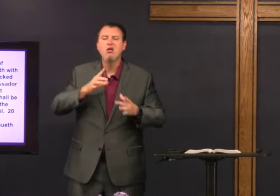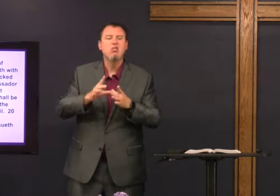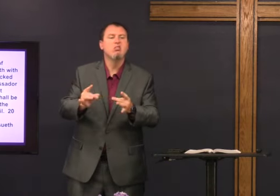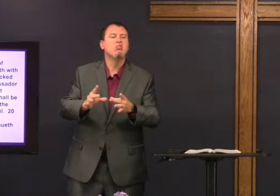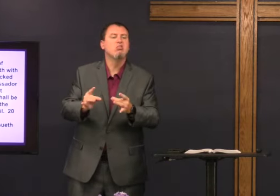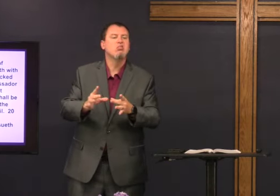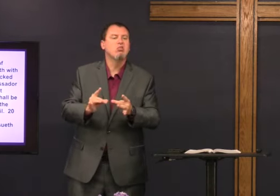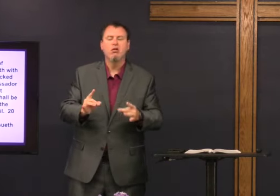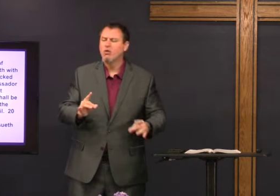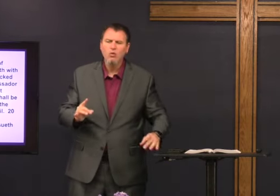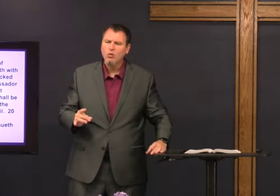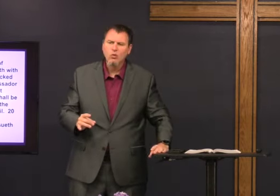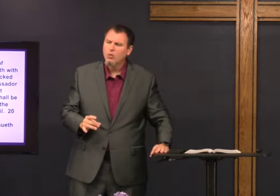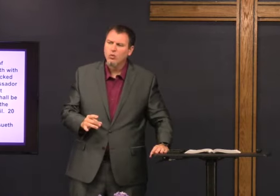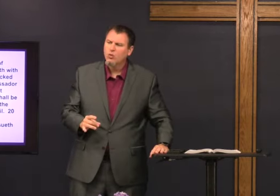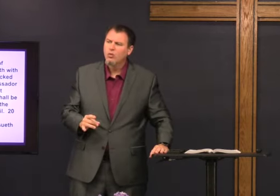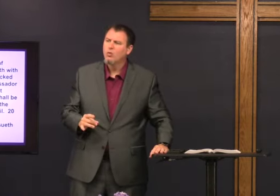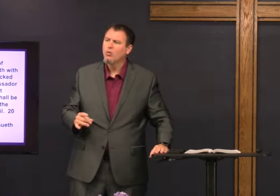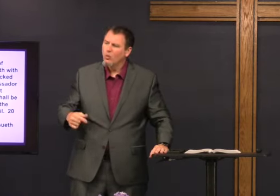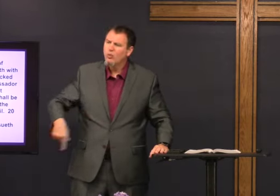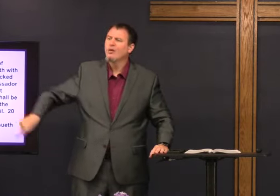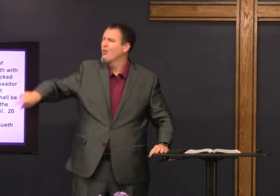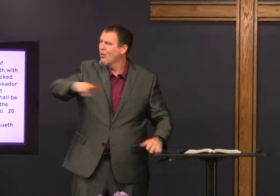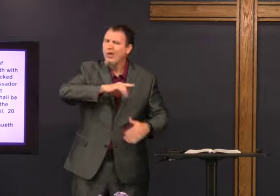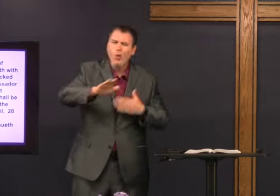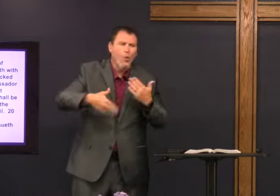And not just say, follow whatever I say.